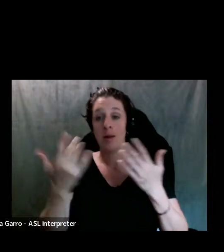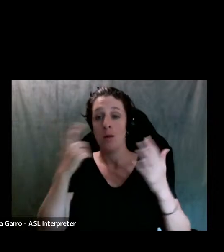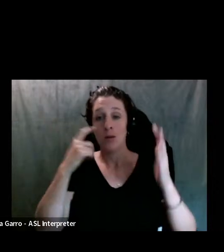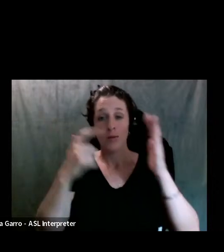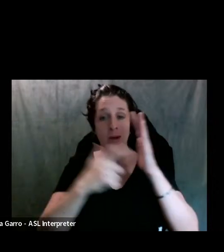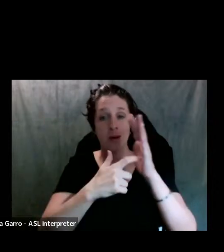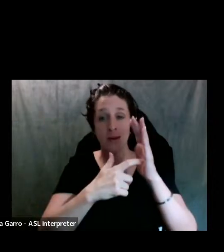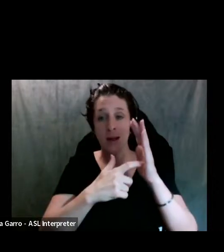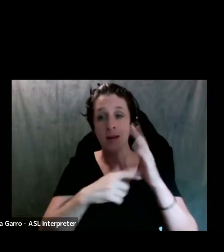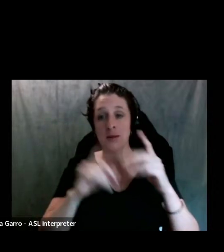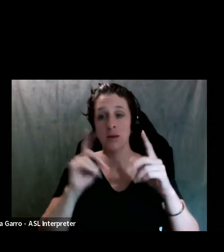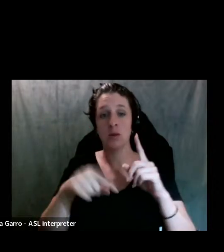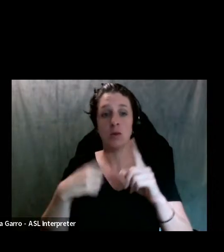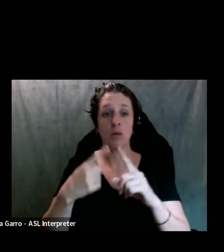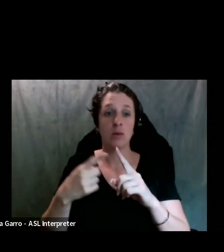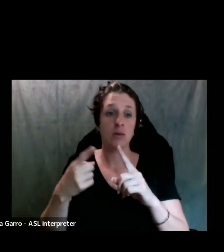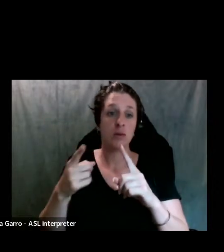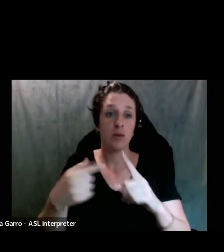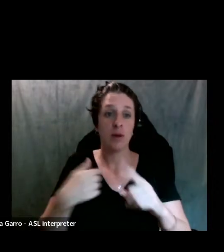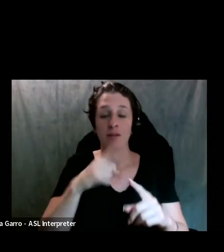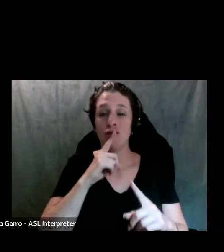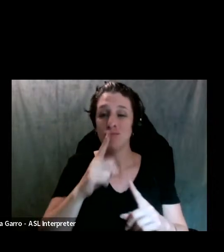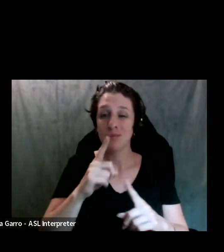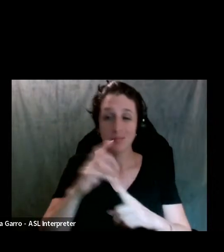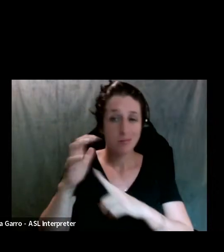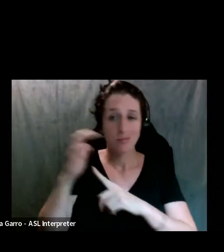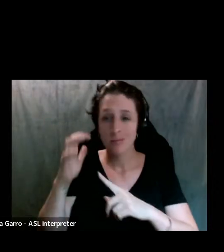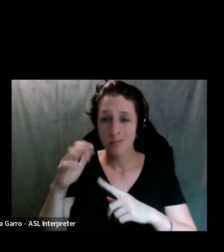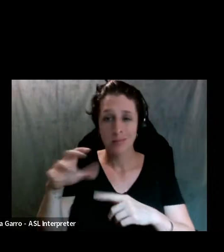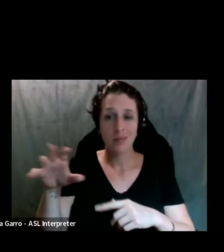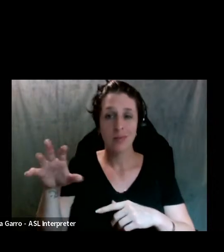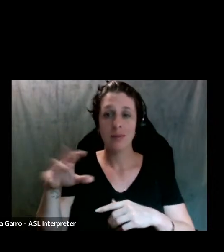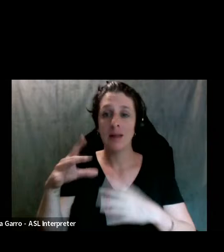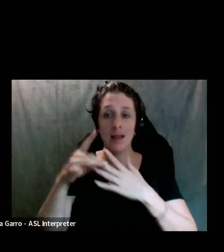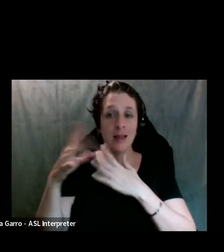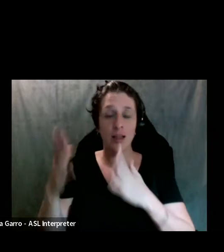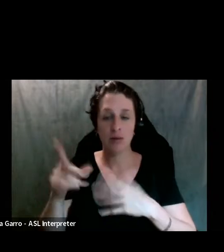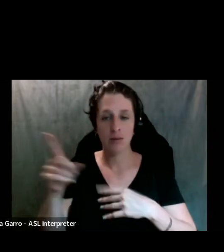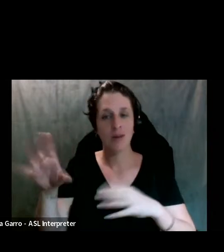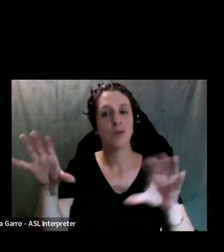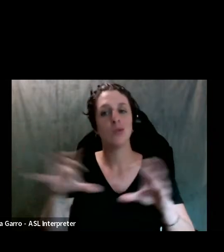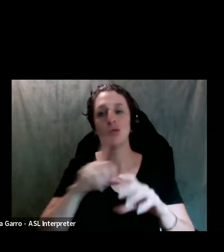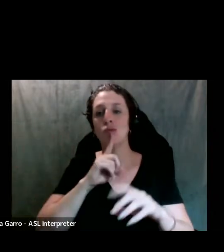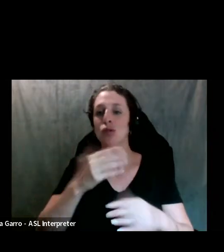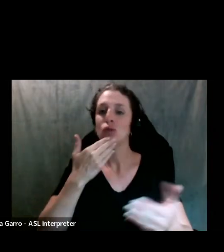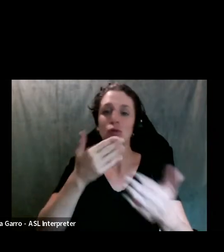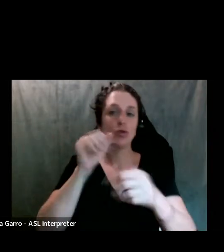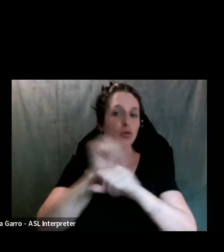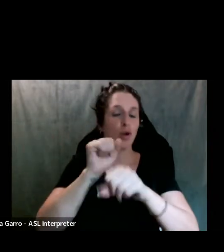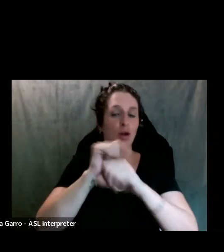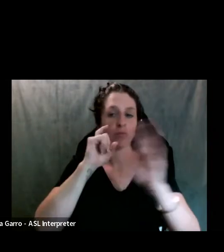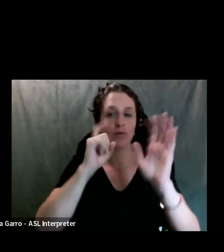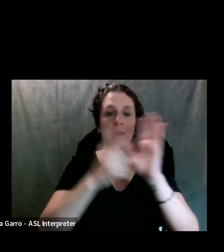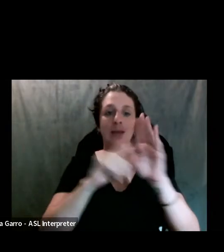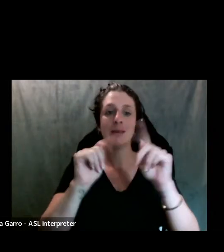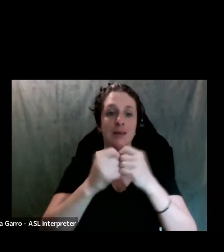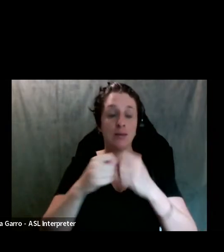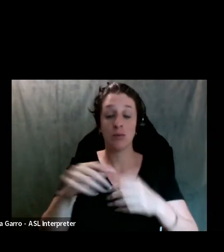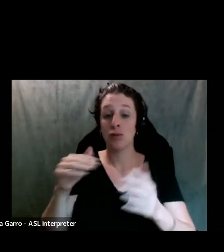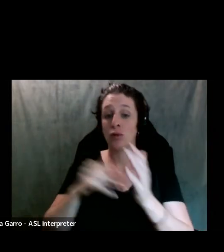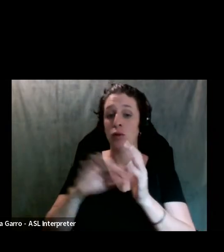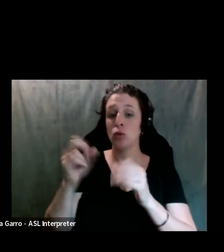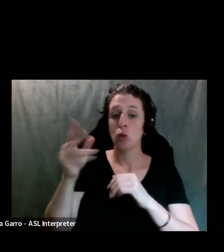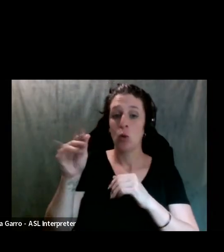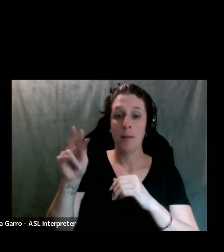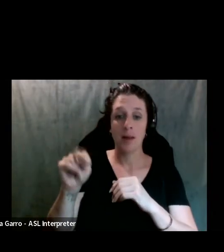you know, when you have a really outstanding leader, they do a really good job of recognizing the team. And Dr. Showman, you really did a good